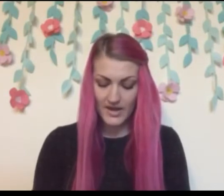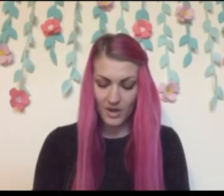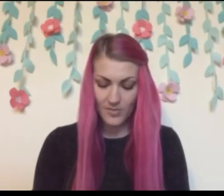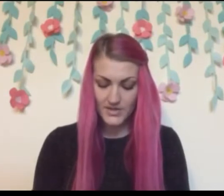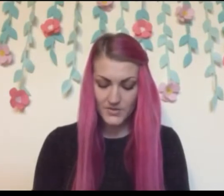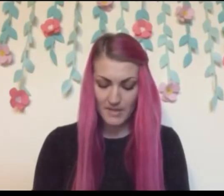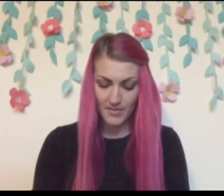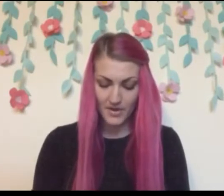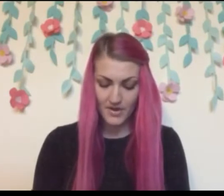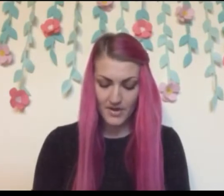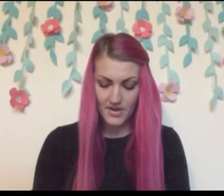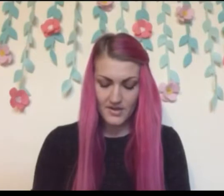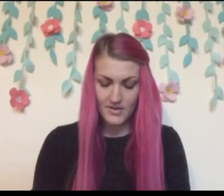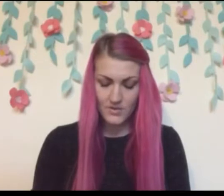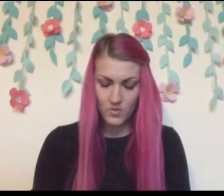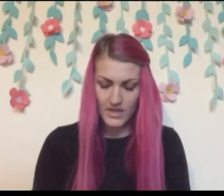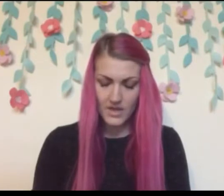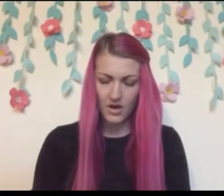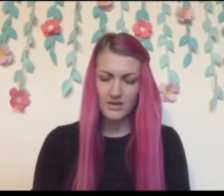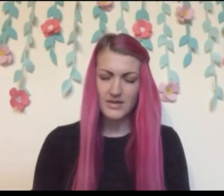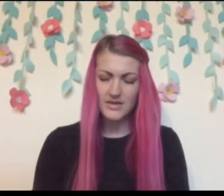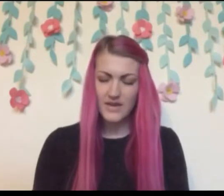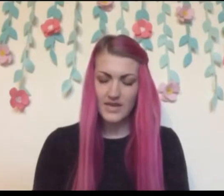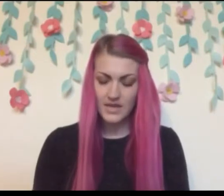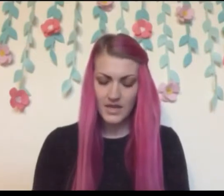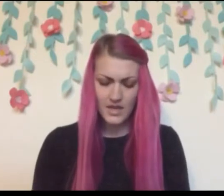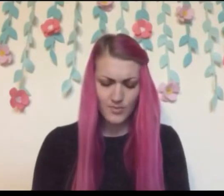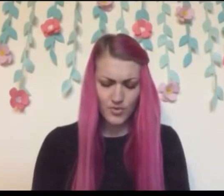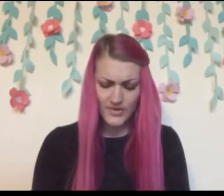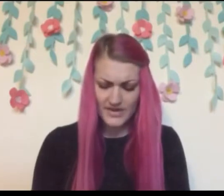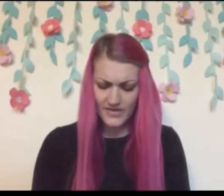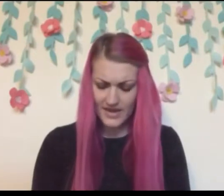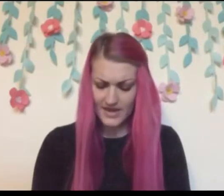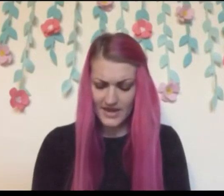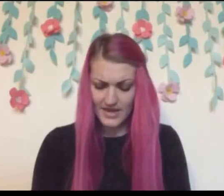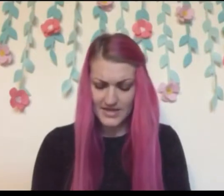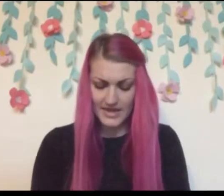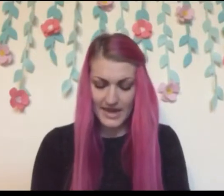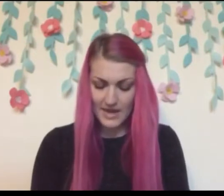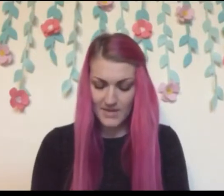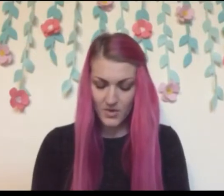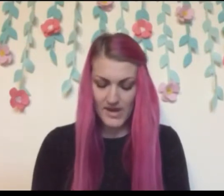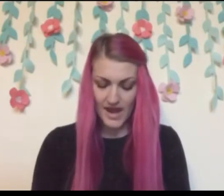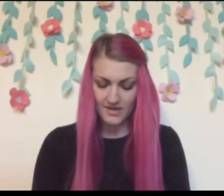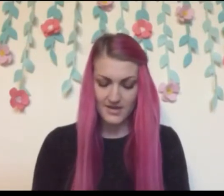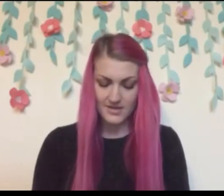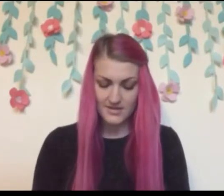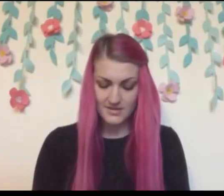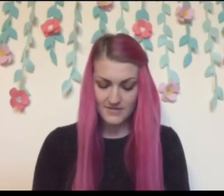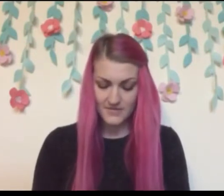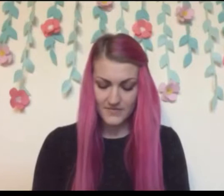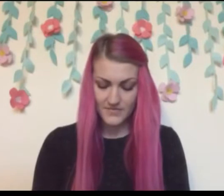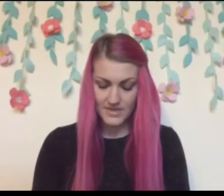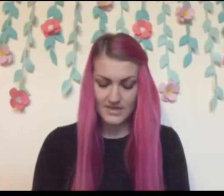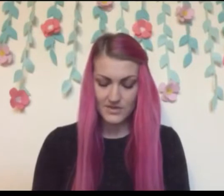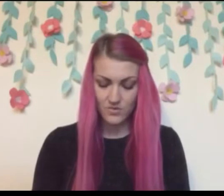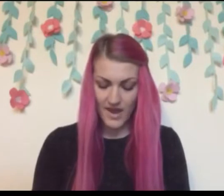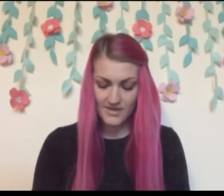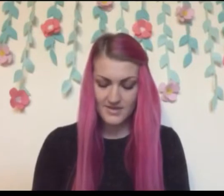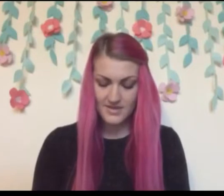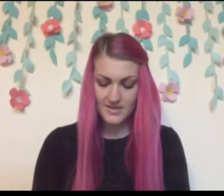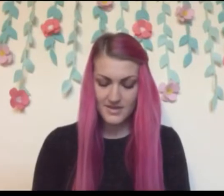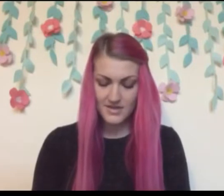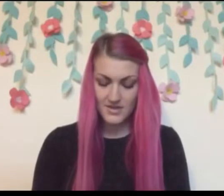that you would help us remember that we are living, breathing, dynamic realities that